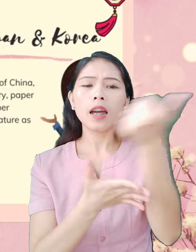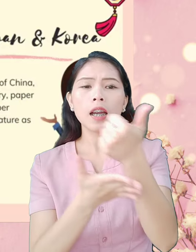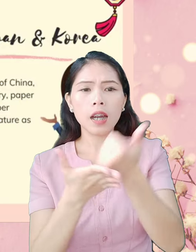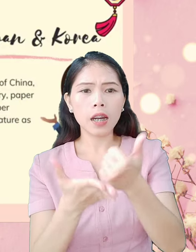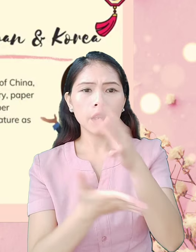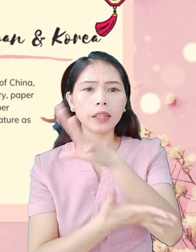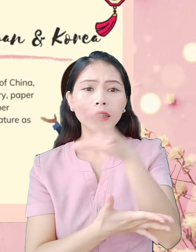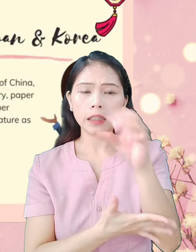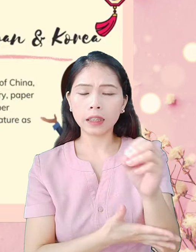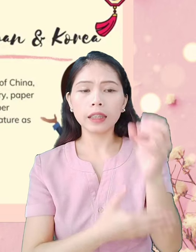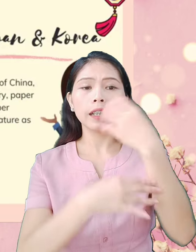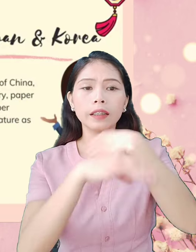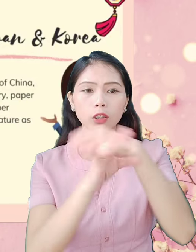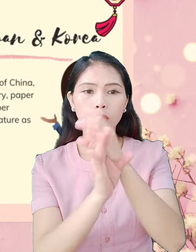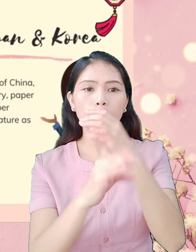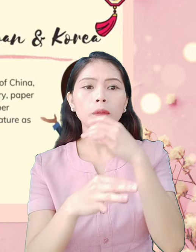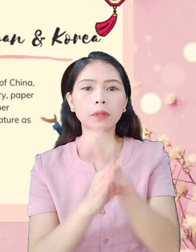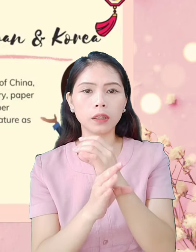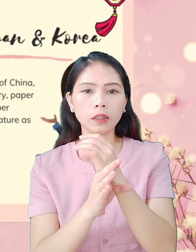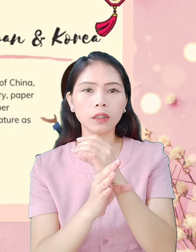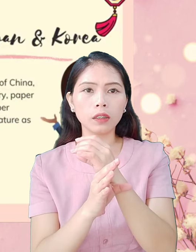their arts and crafts.